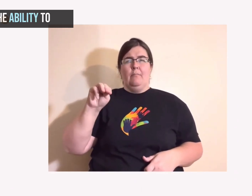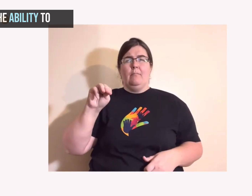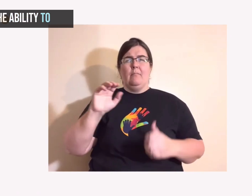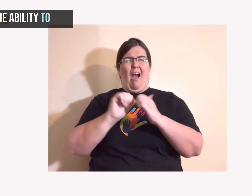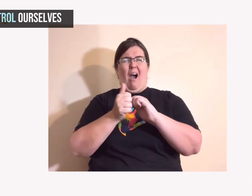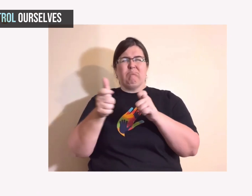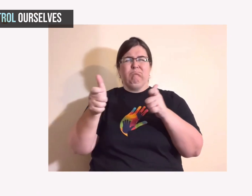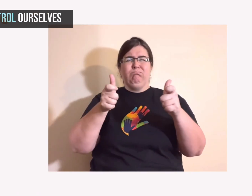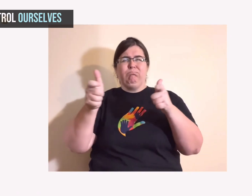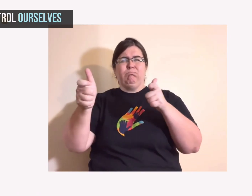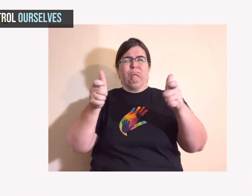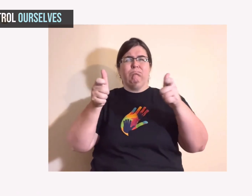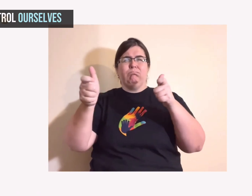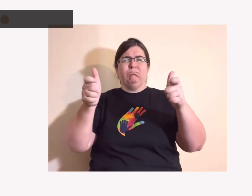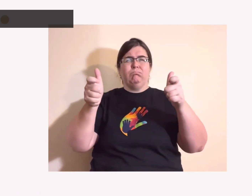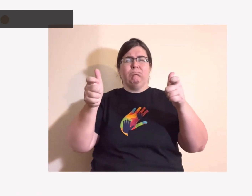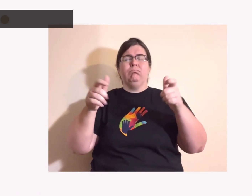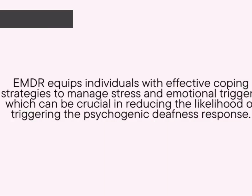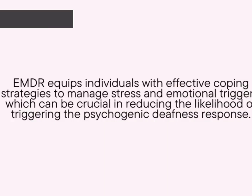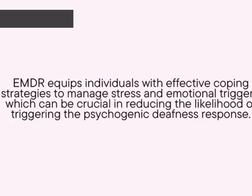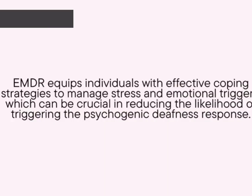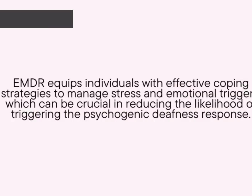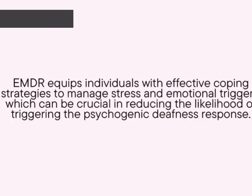the ability to control ourselves.